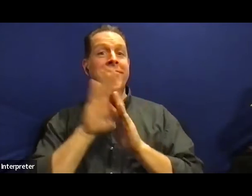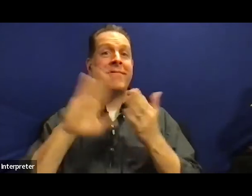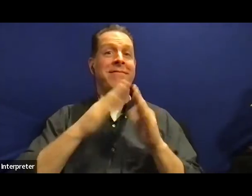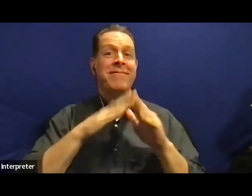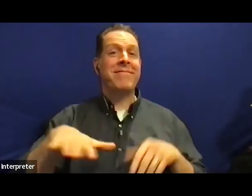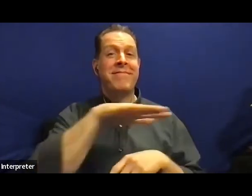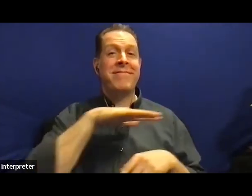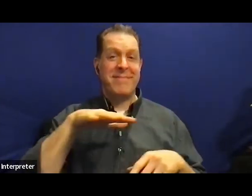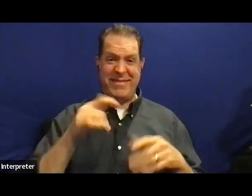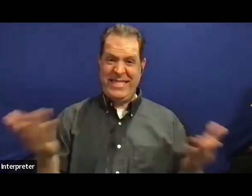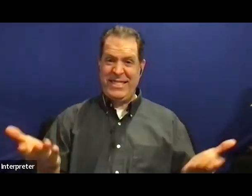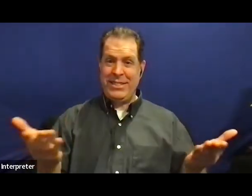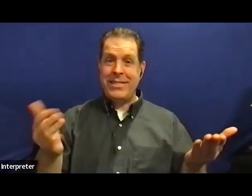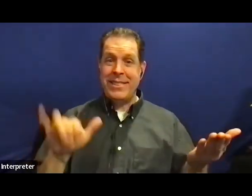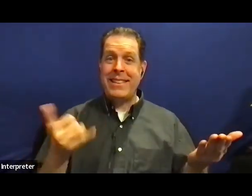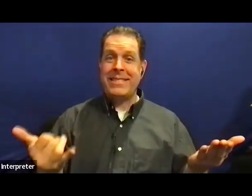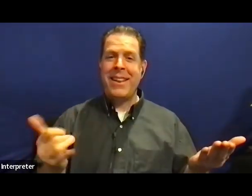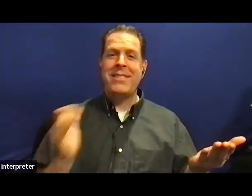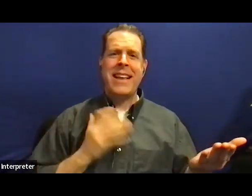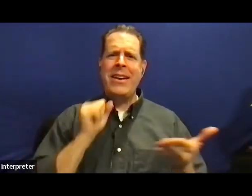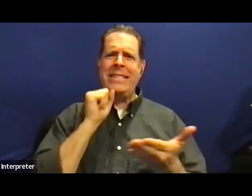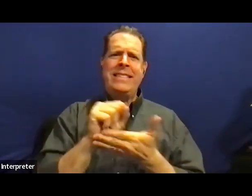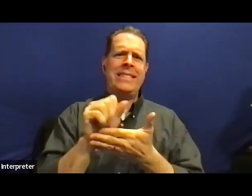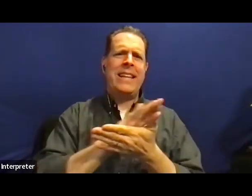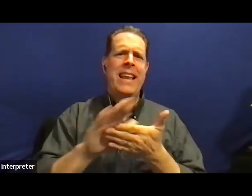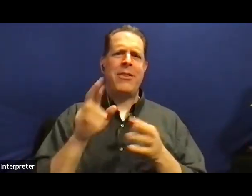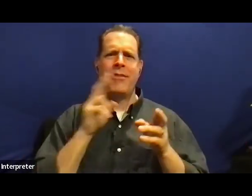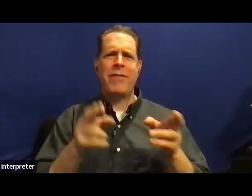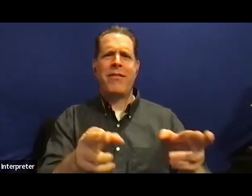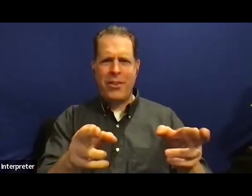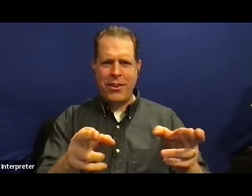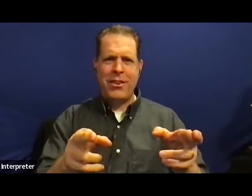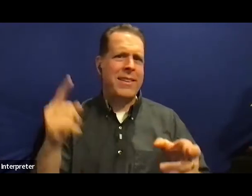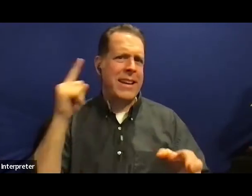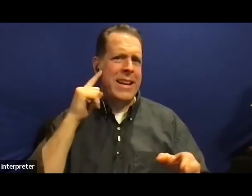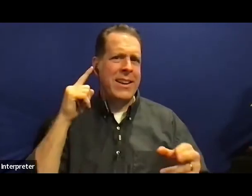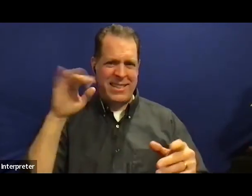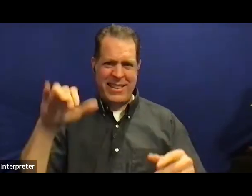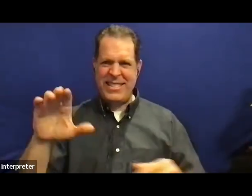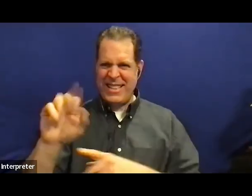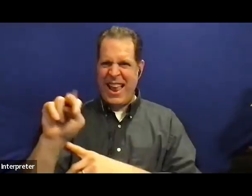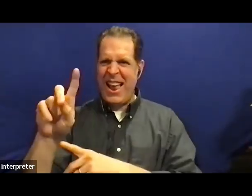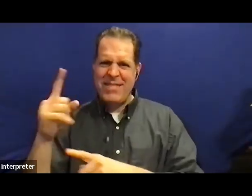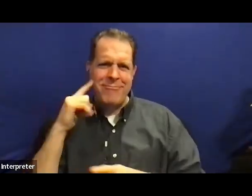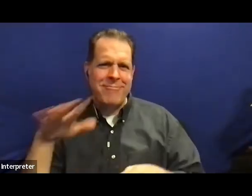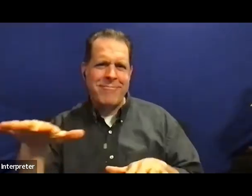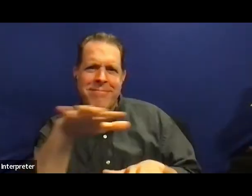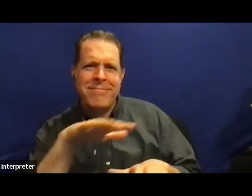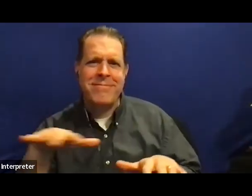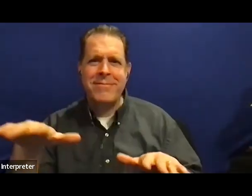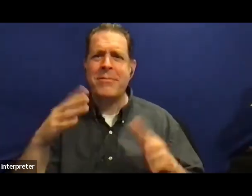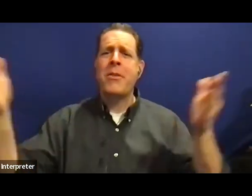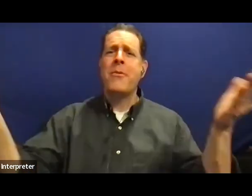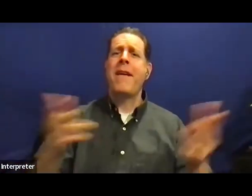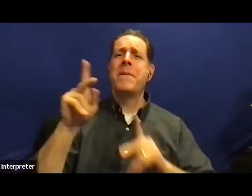along what now is our sacred river, here into the Sound. We welcome people that come